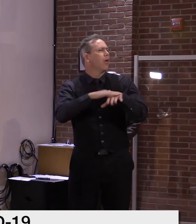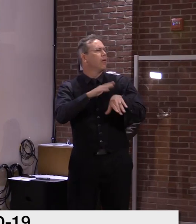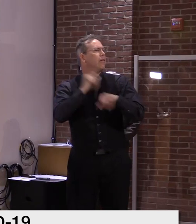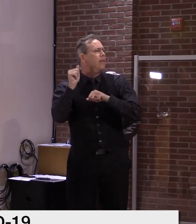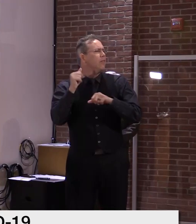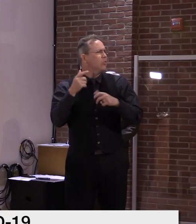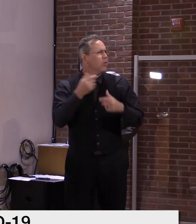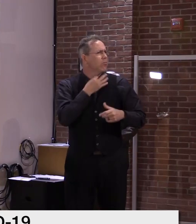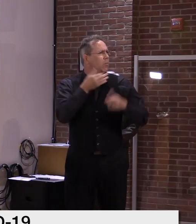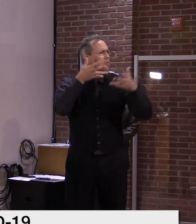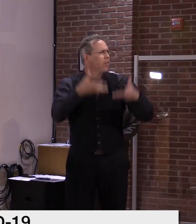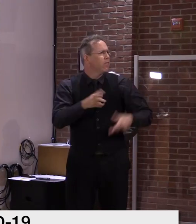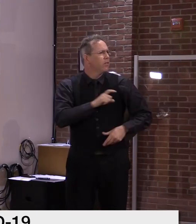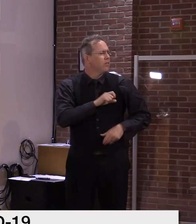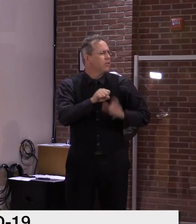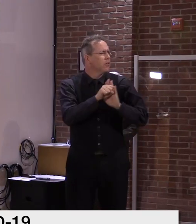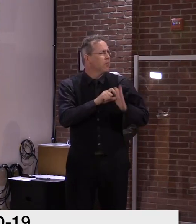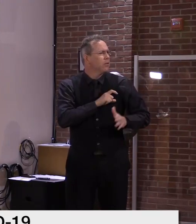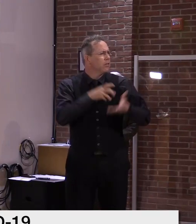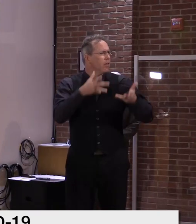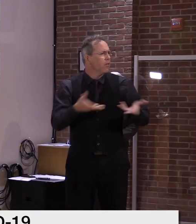Commissioner Schirling, are you on?